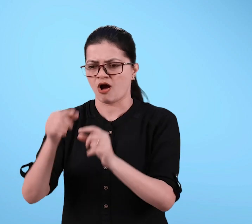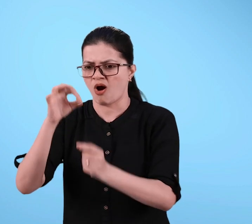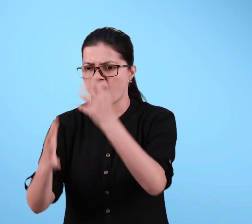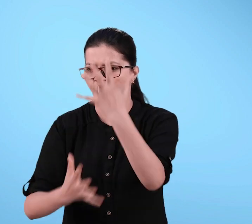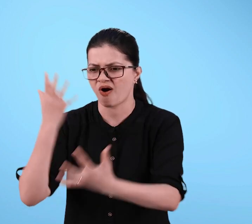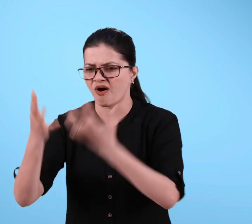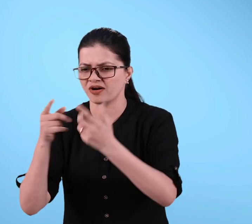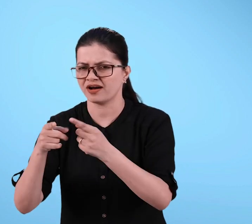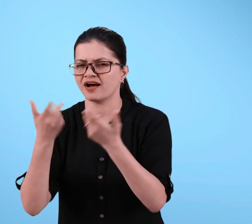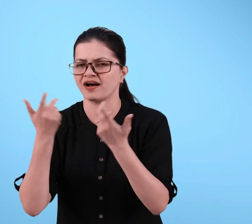paper.